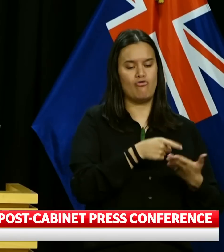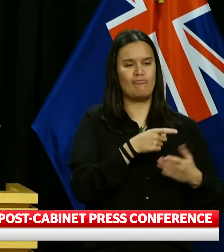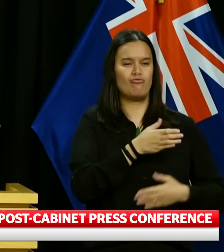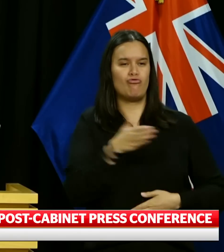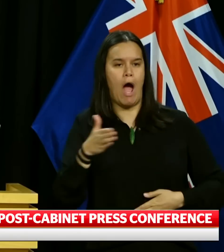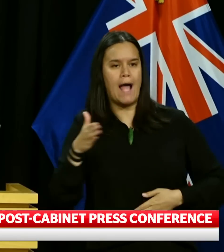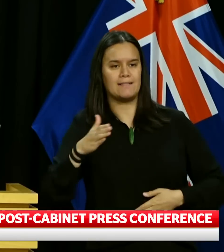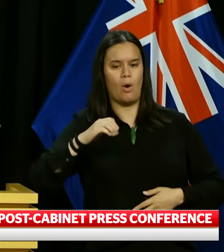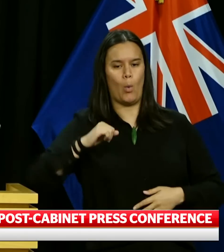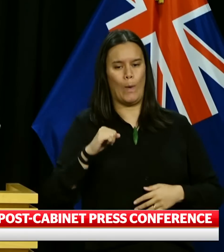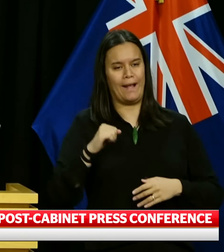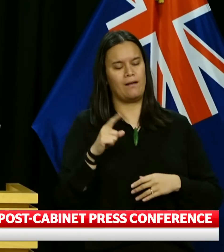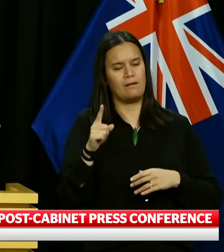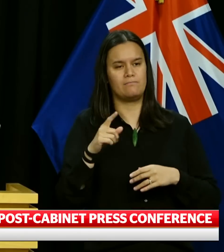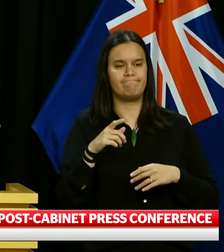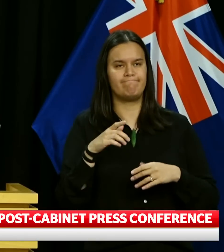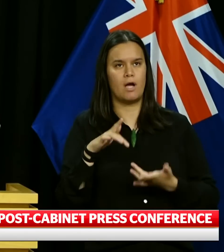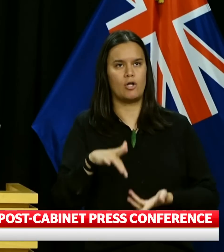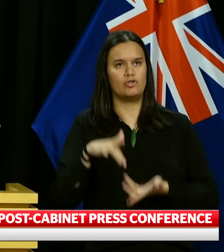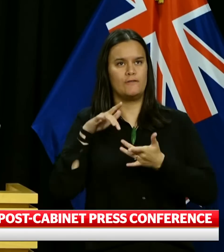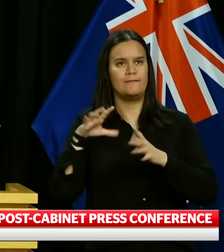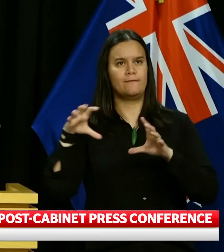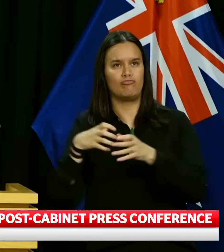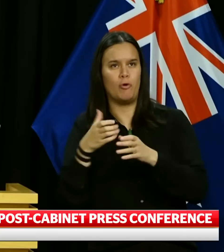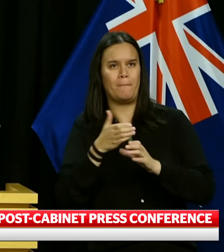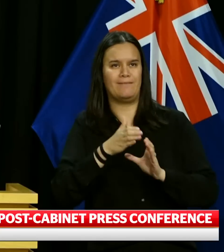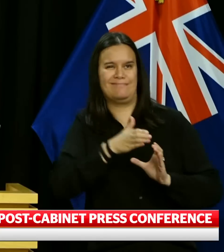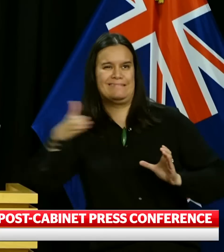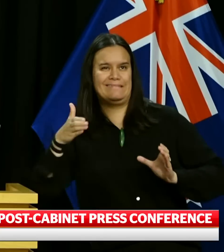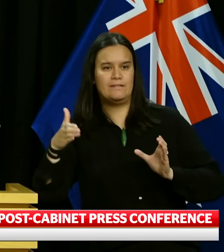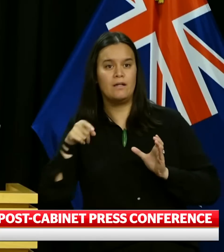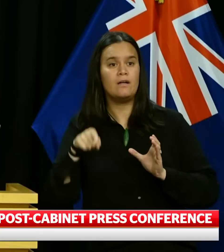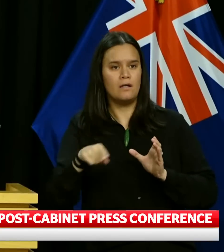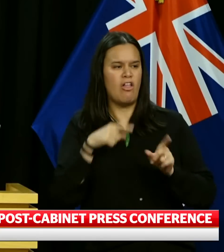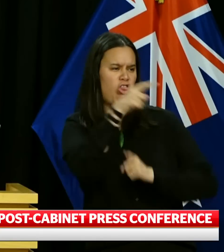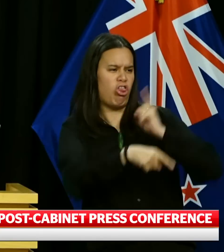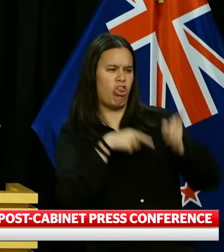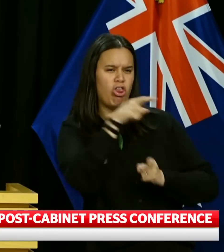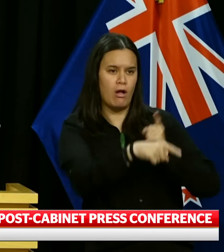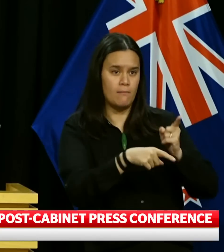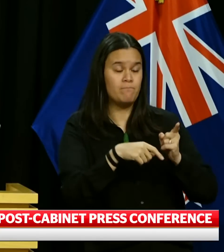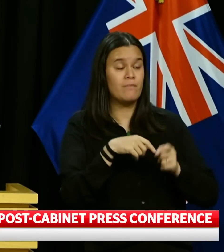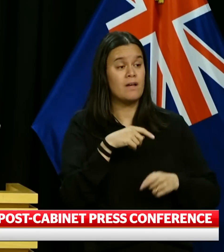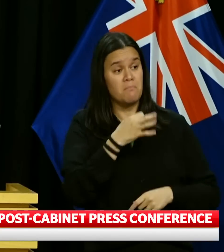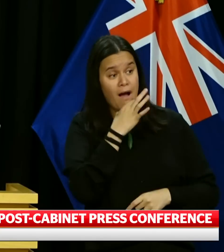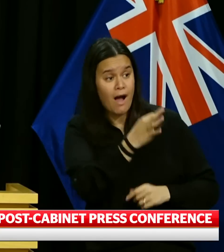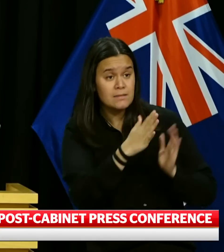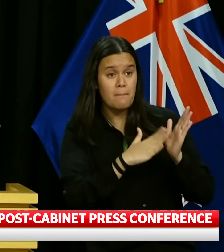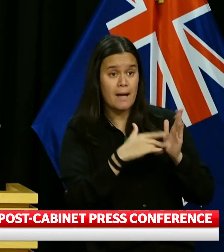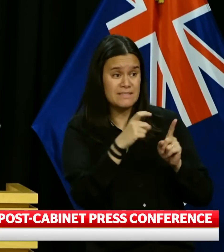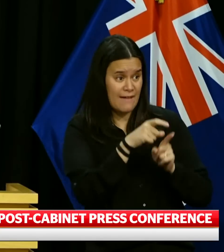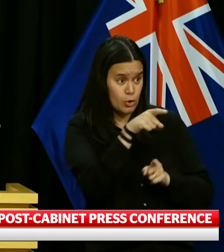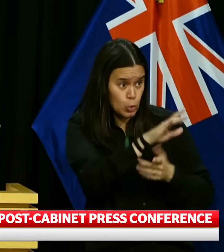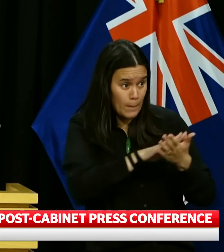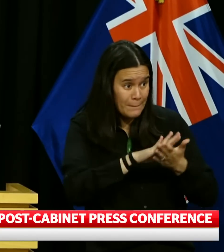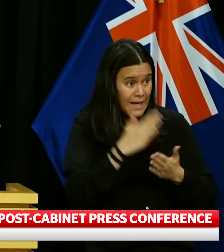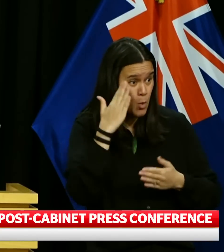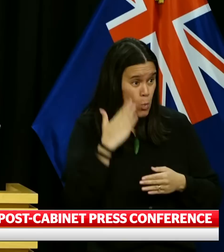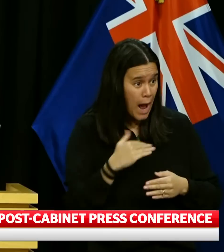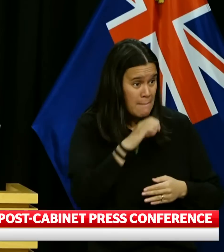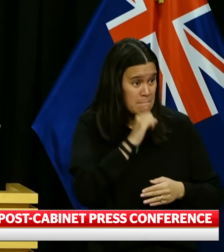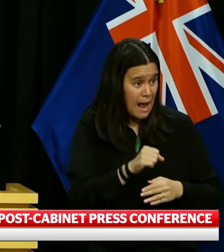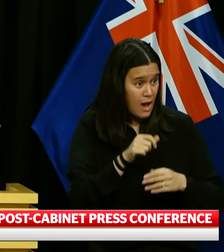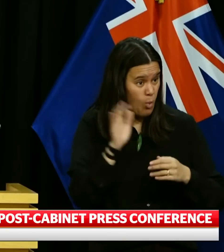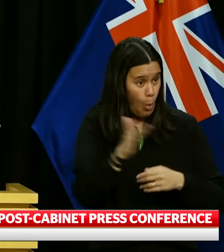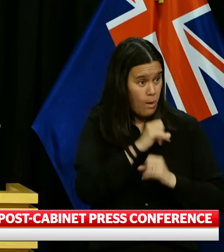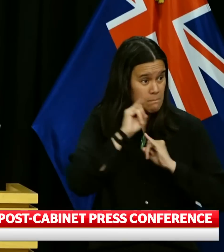That's not a form of words that I would choose, and I understand from her statement it wasn't what she meant to say. Are you proud as Prime Minister